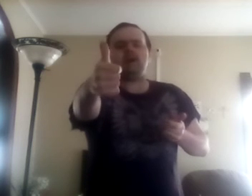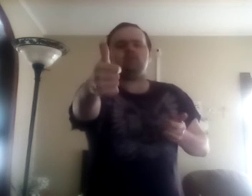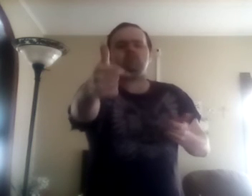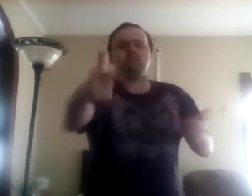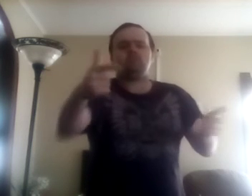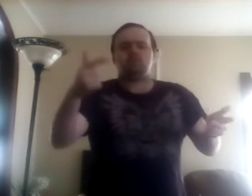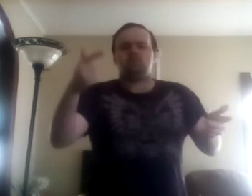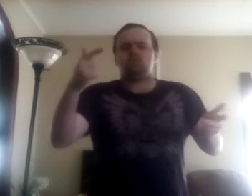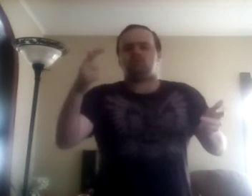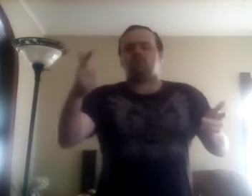fires, no